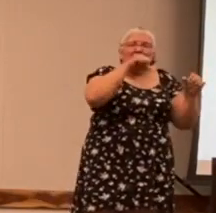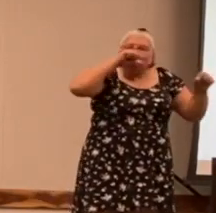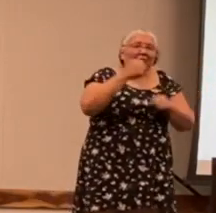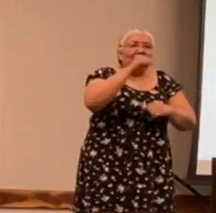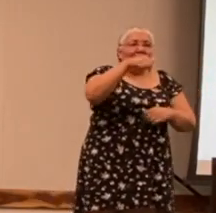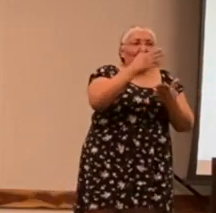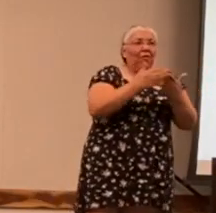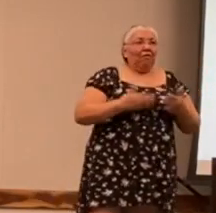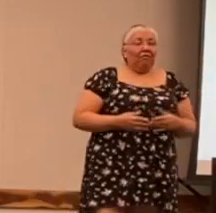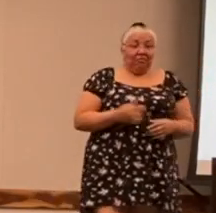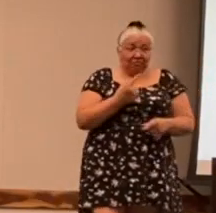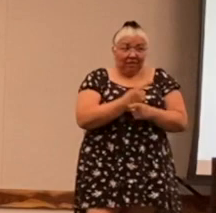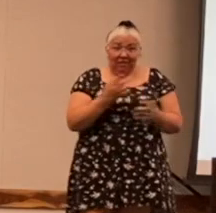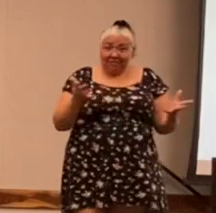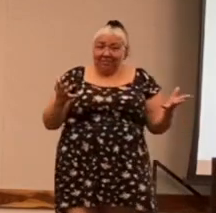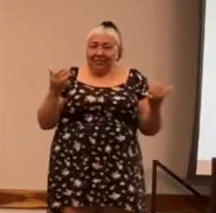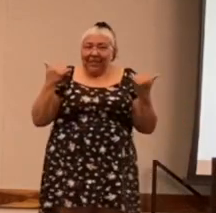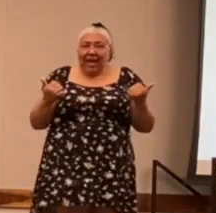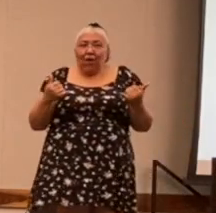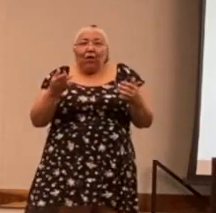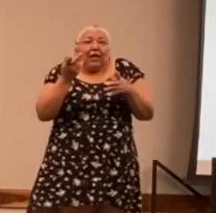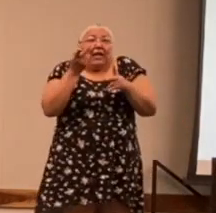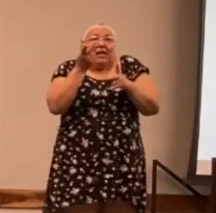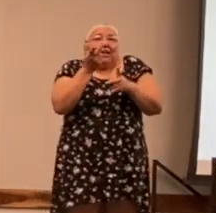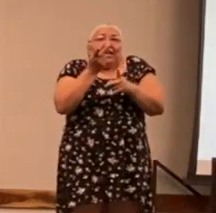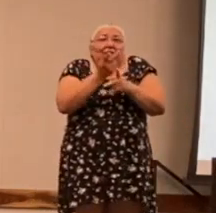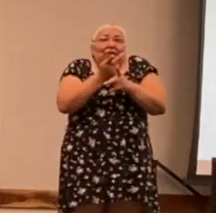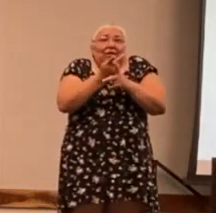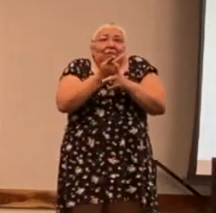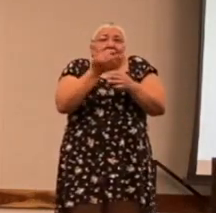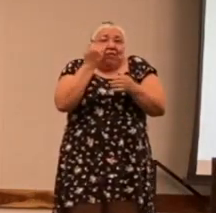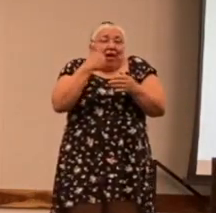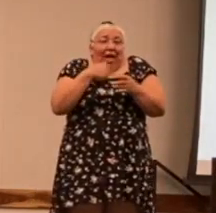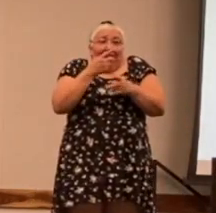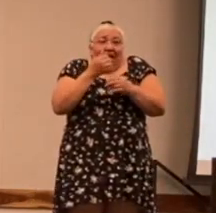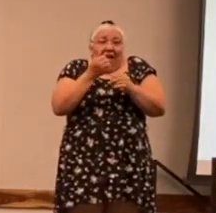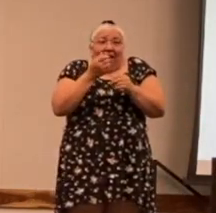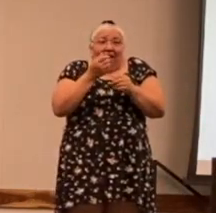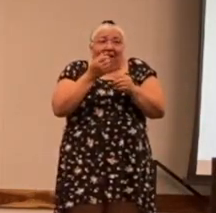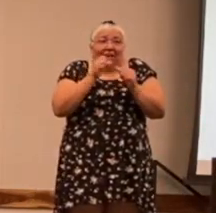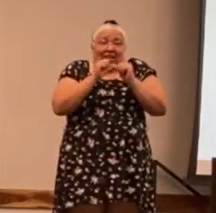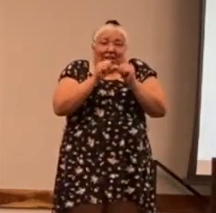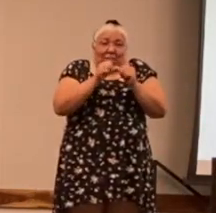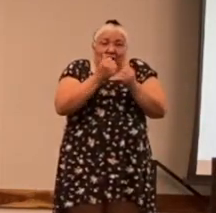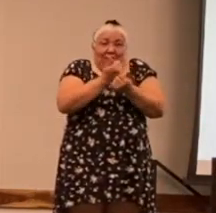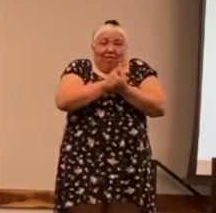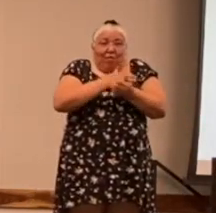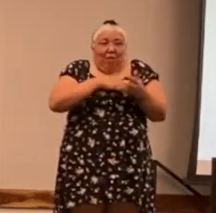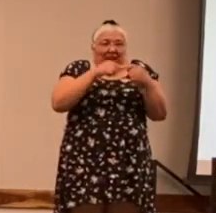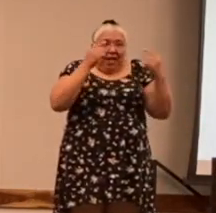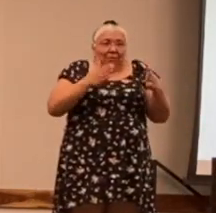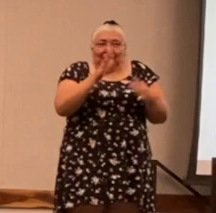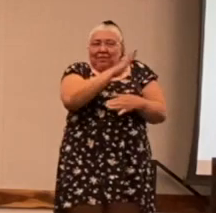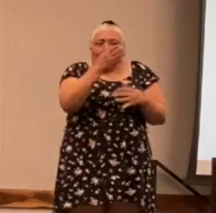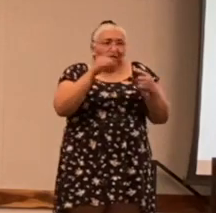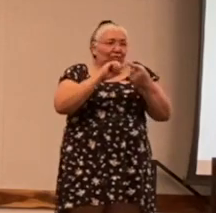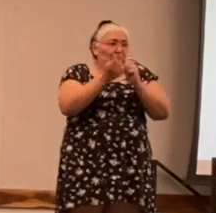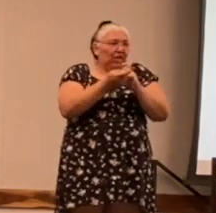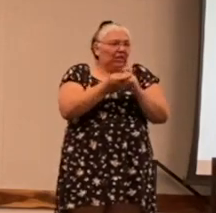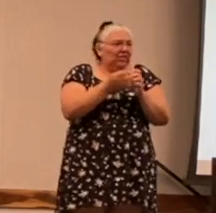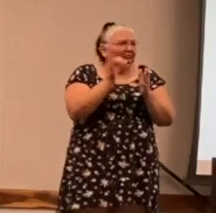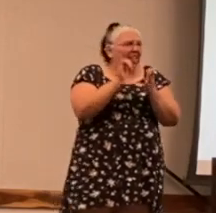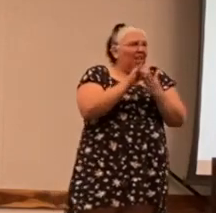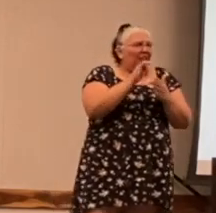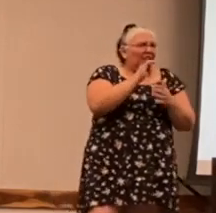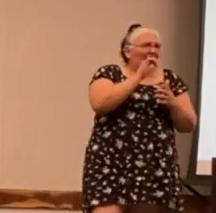right? Listen. So if I keep loving my enemies and they never change, isn't that